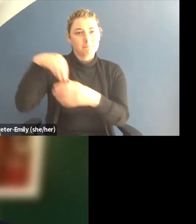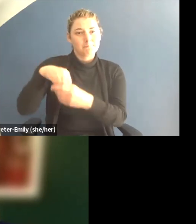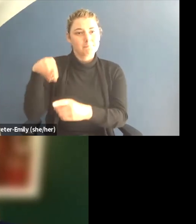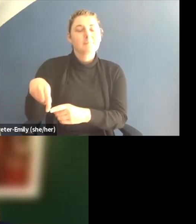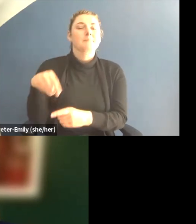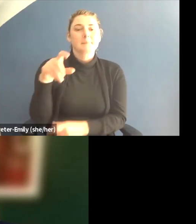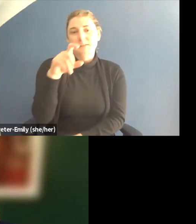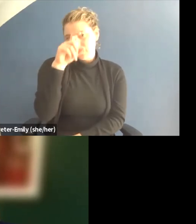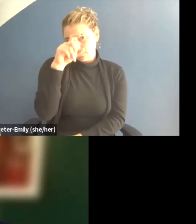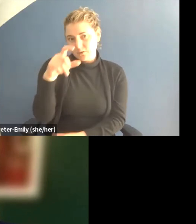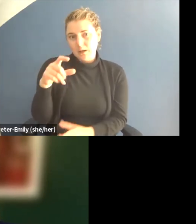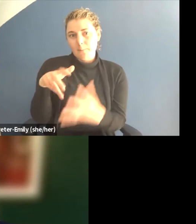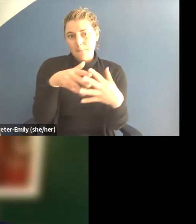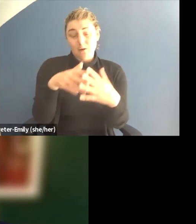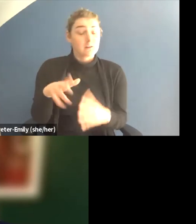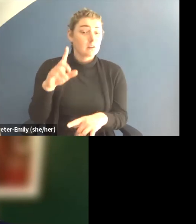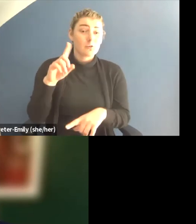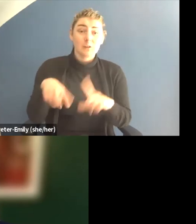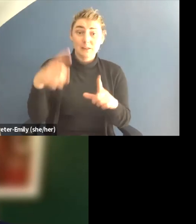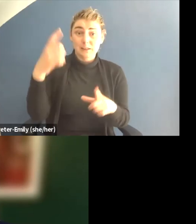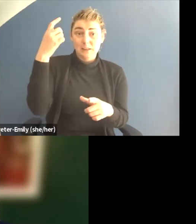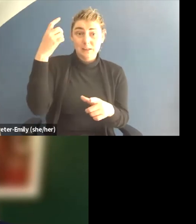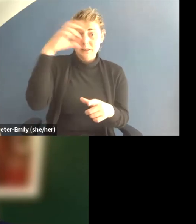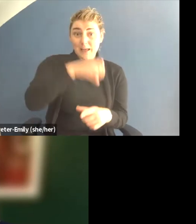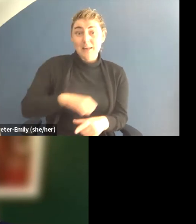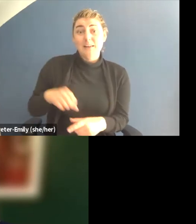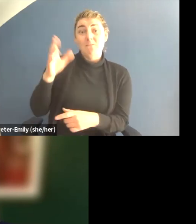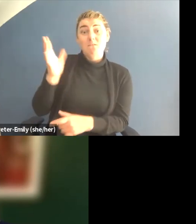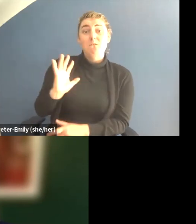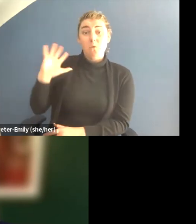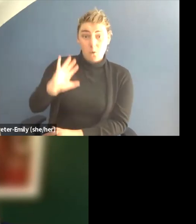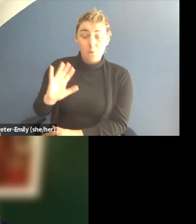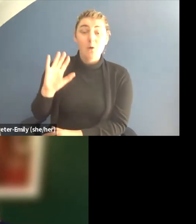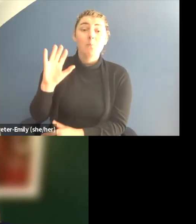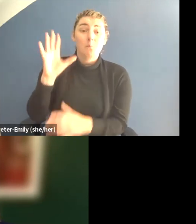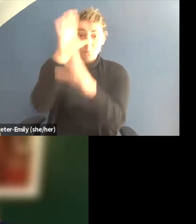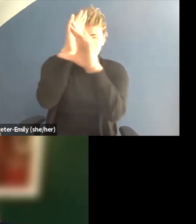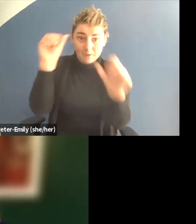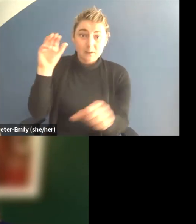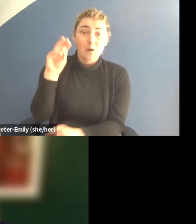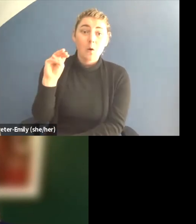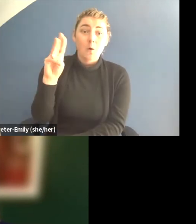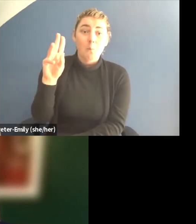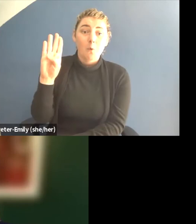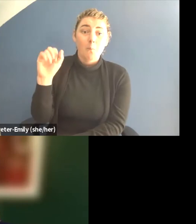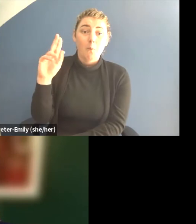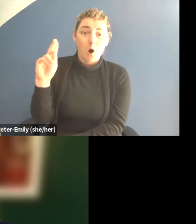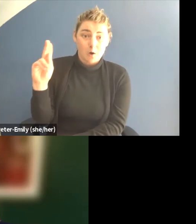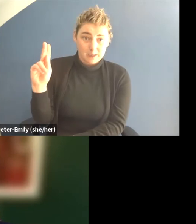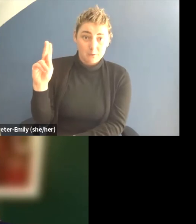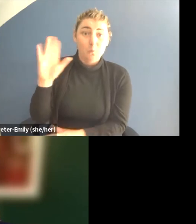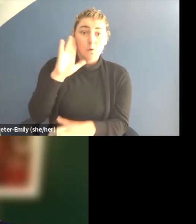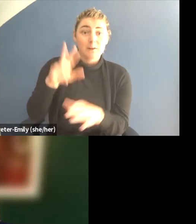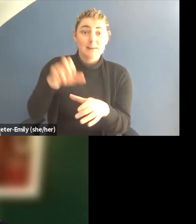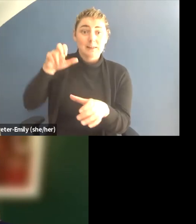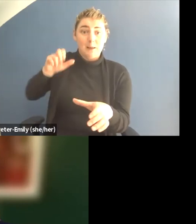could have guessed that former President Mubarak would step down during that live broadcast, creating an emotional,